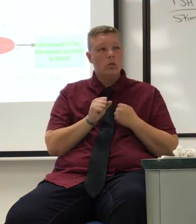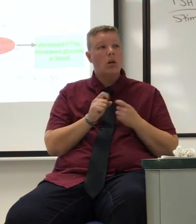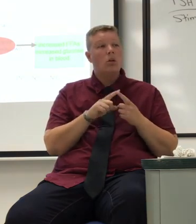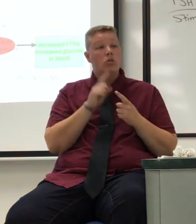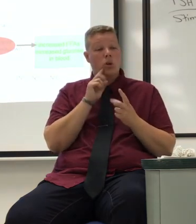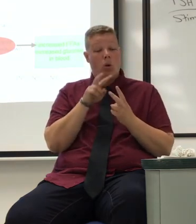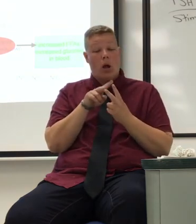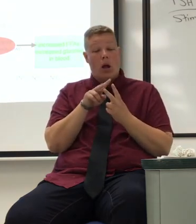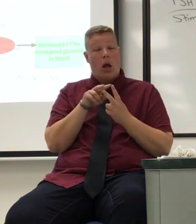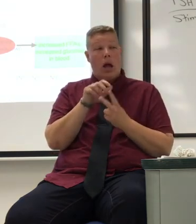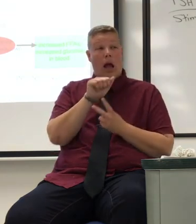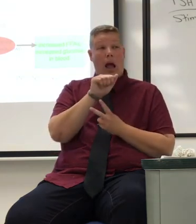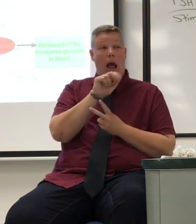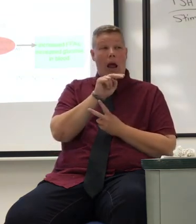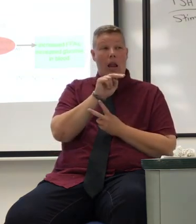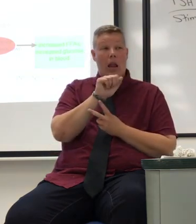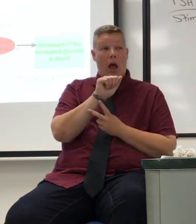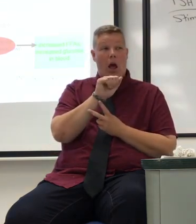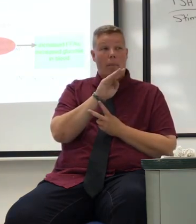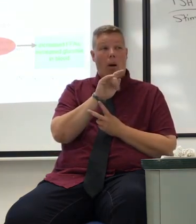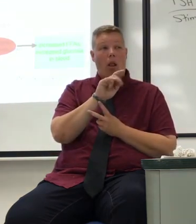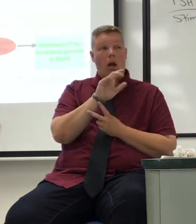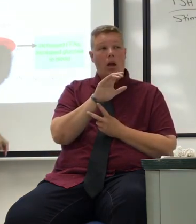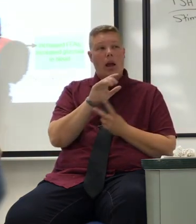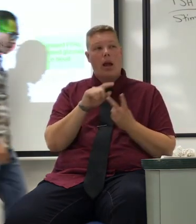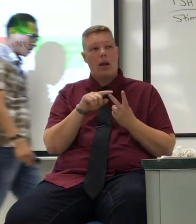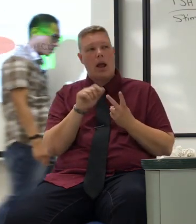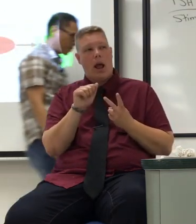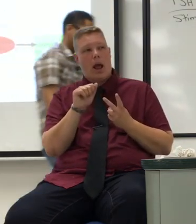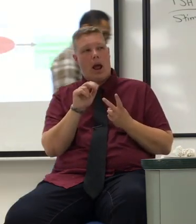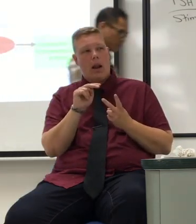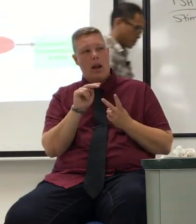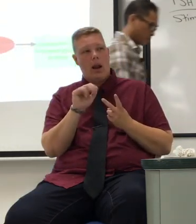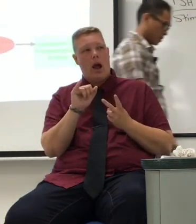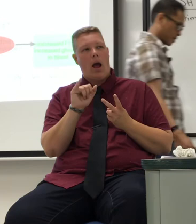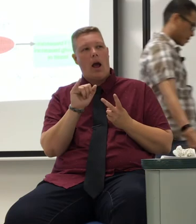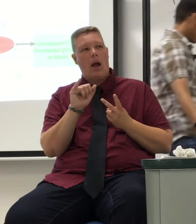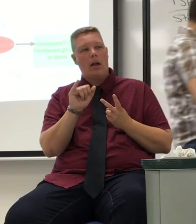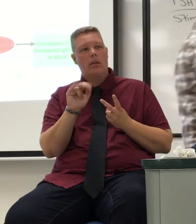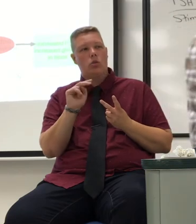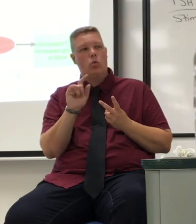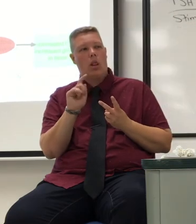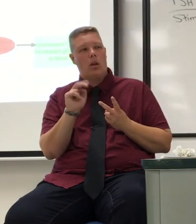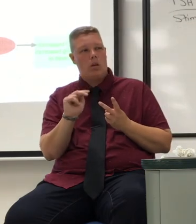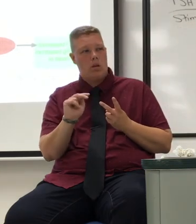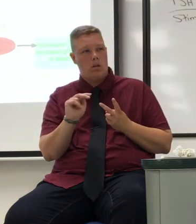as anabolic and anti-insulin. So those are the effects I want you to know.